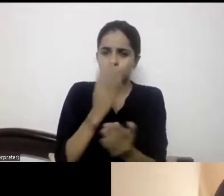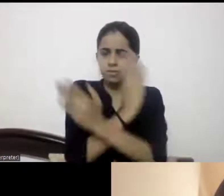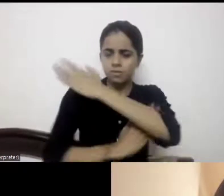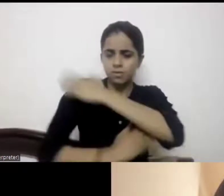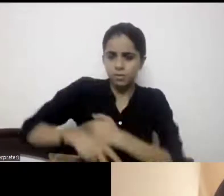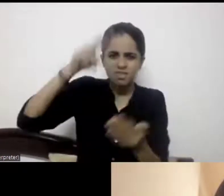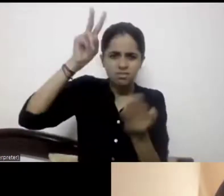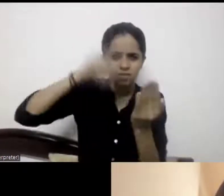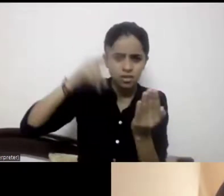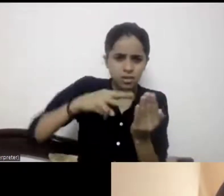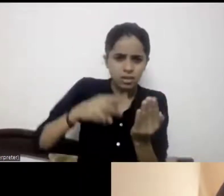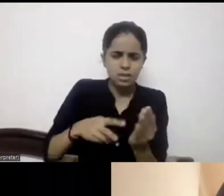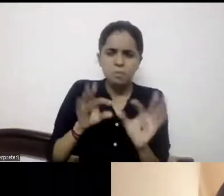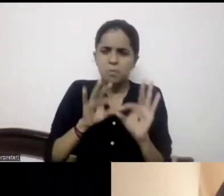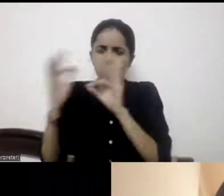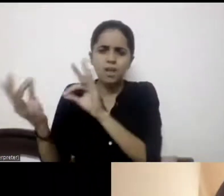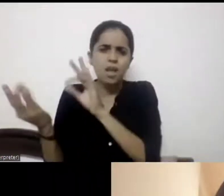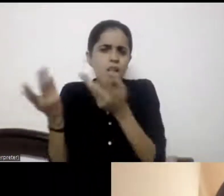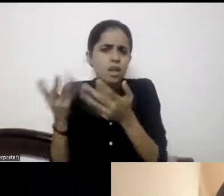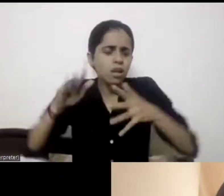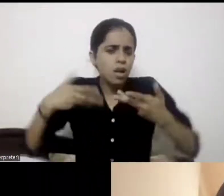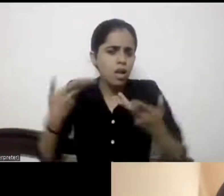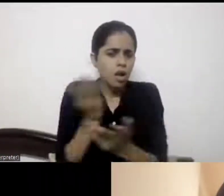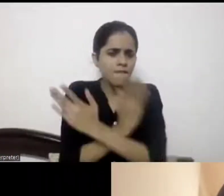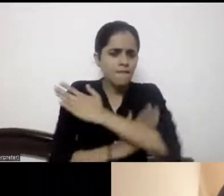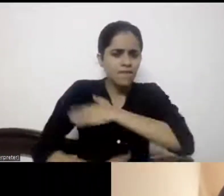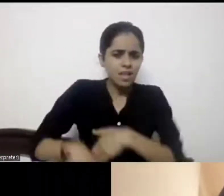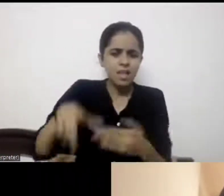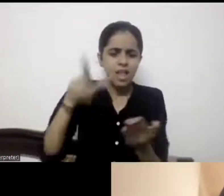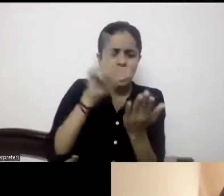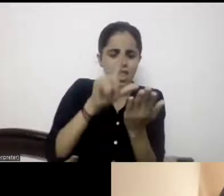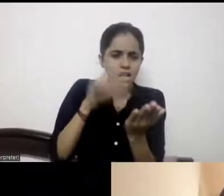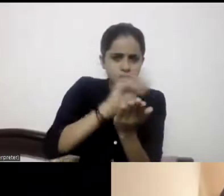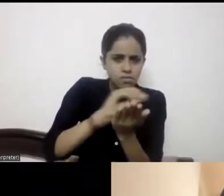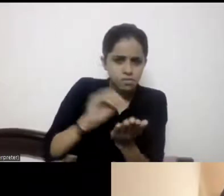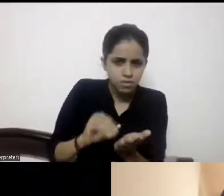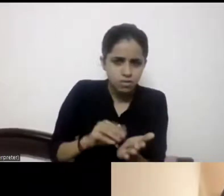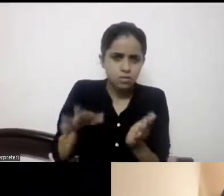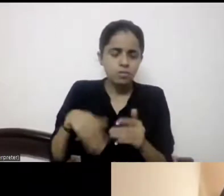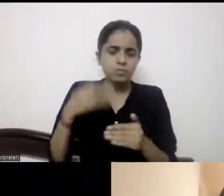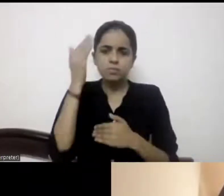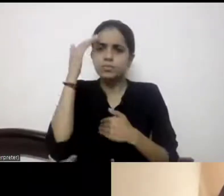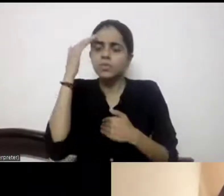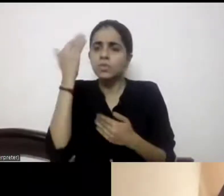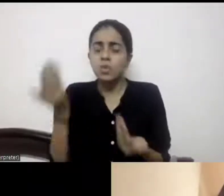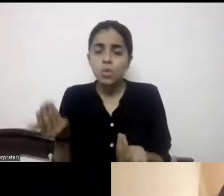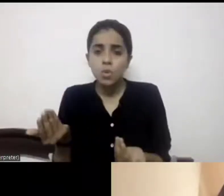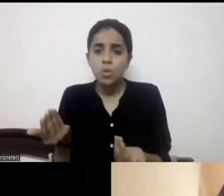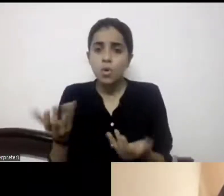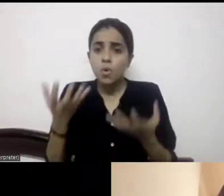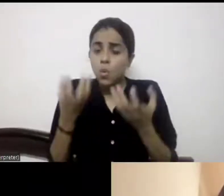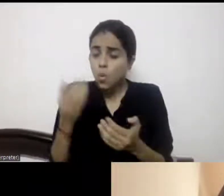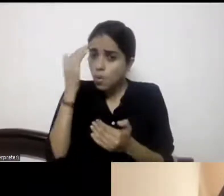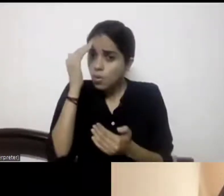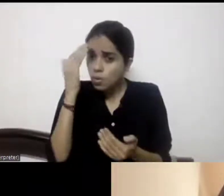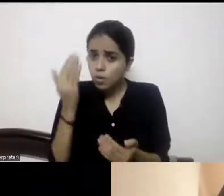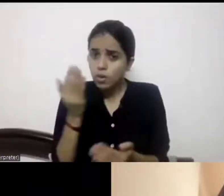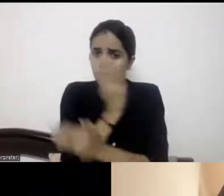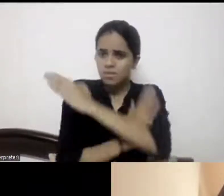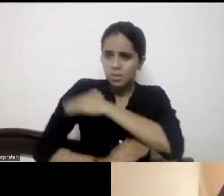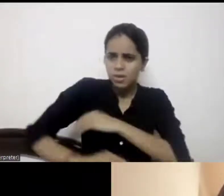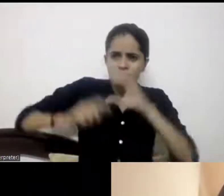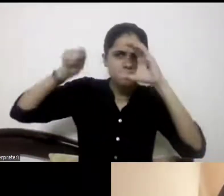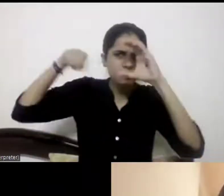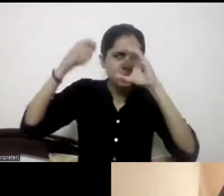looked at the representation of disability in literature. And I really wanted to know how disability is represented in